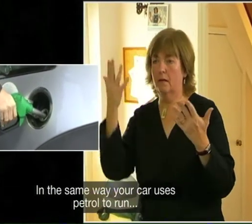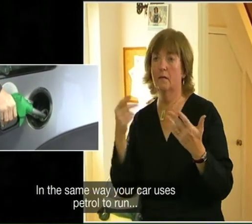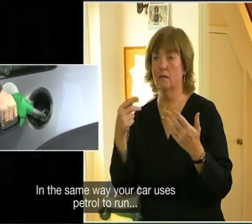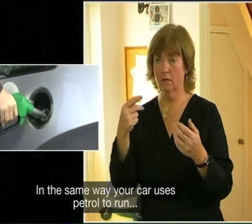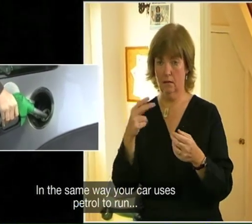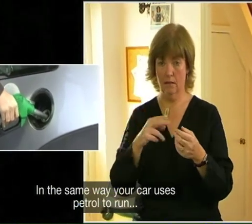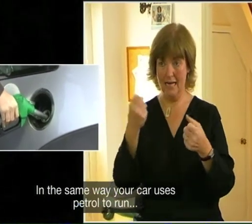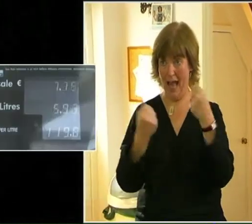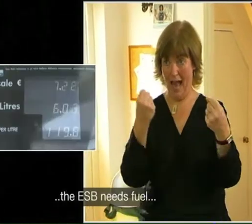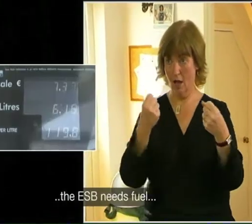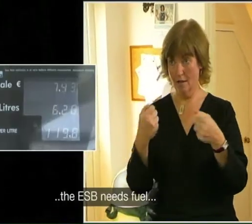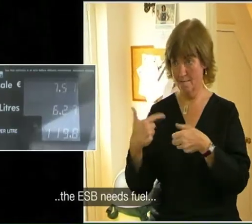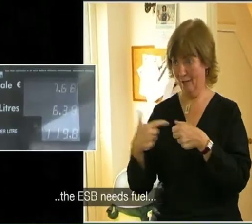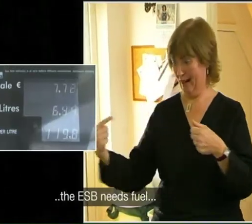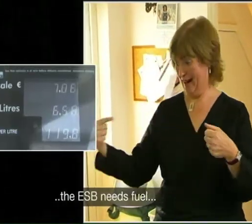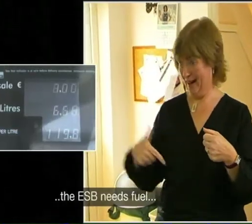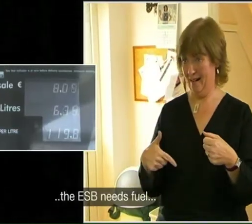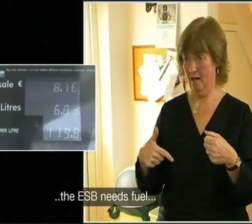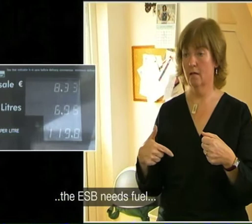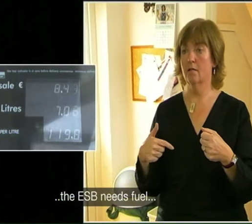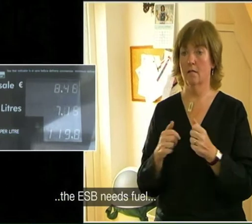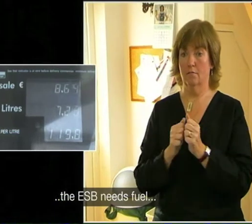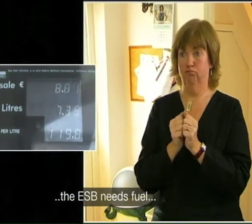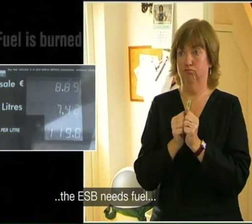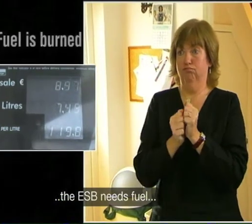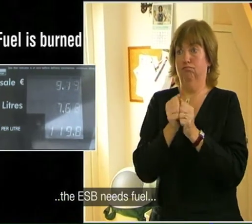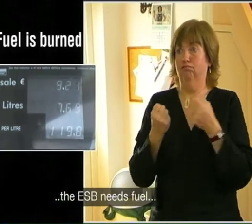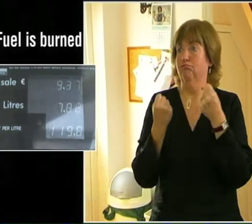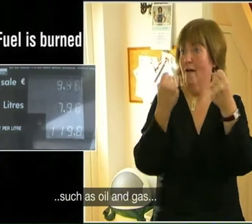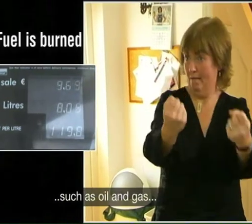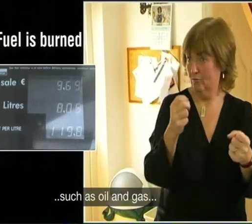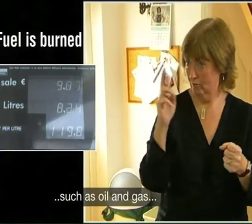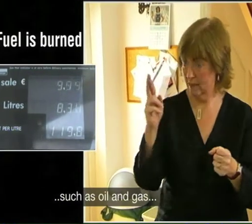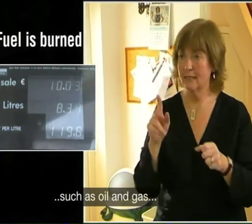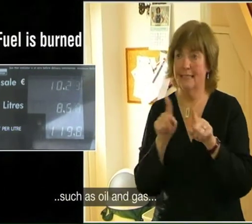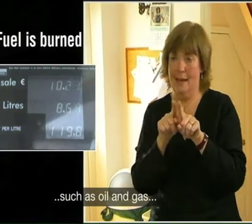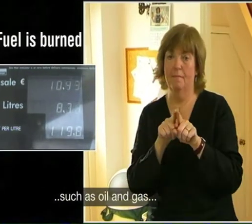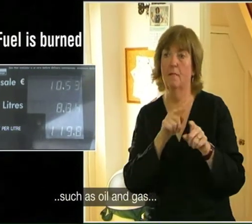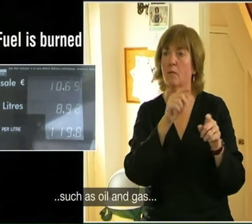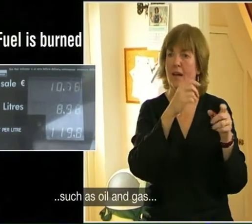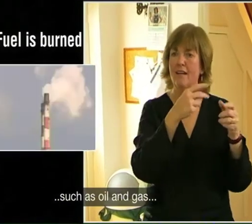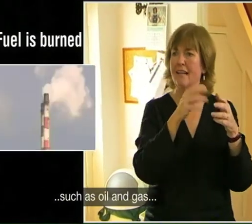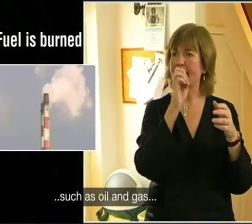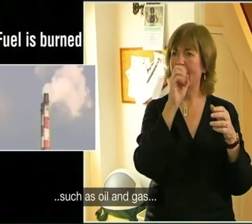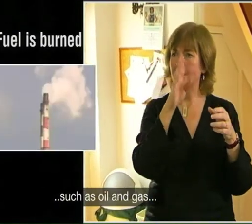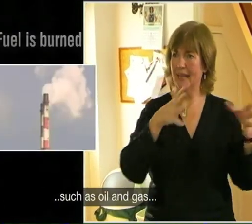run, the ESB needs fuel, such as oil and gas.